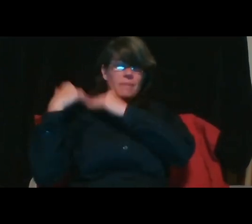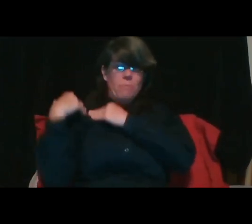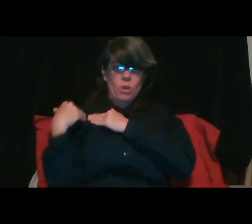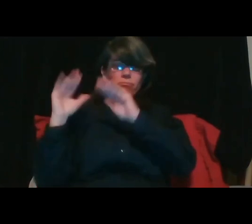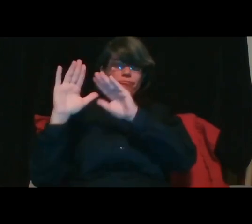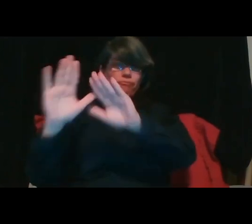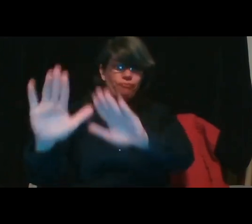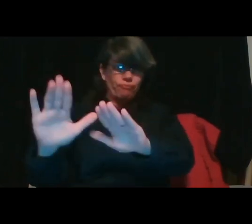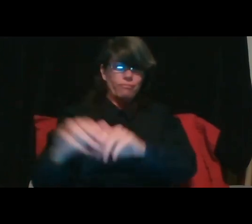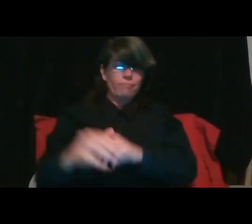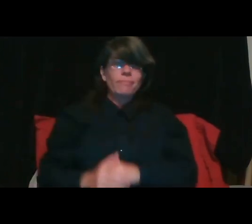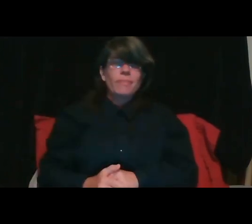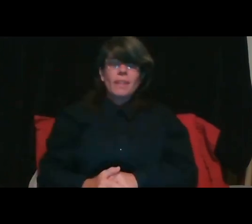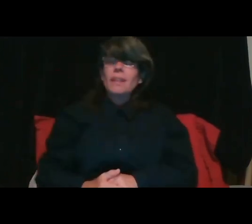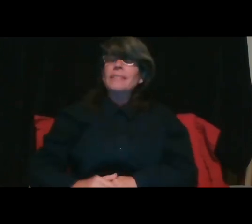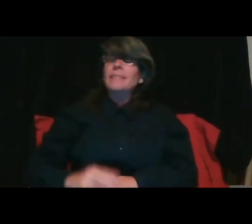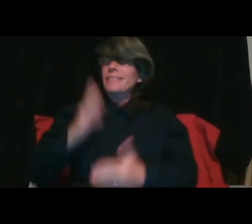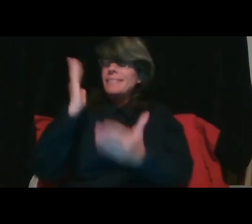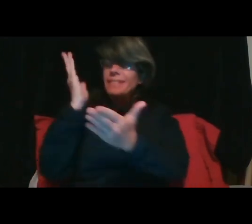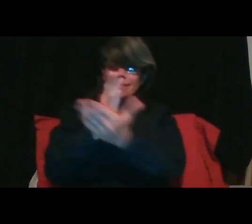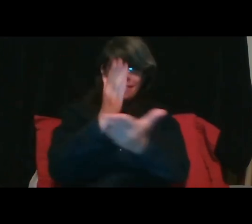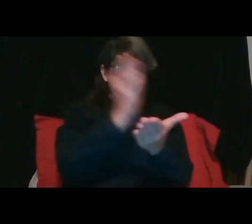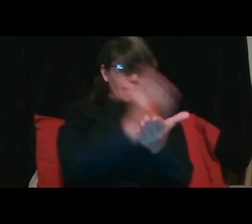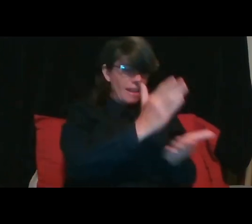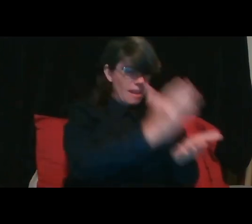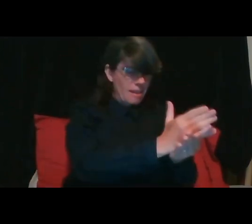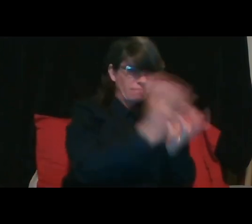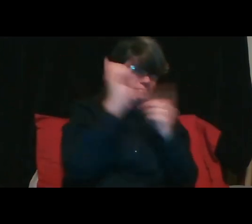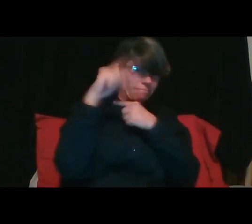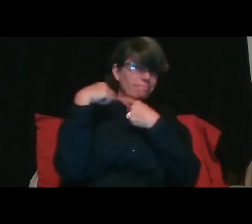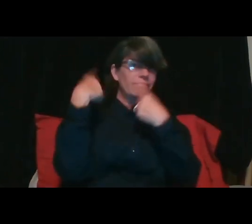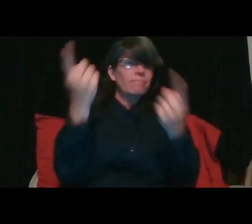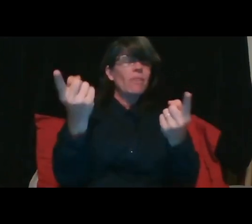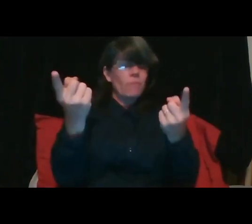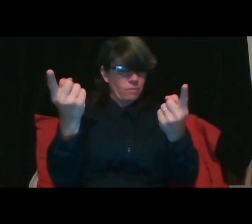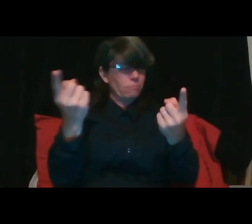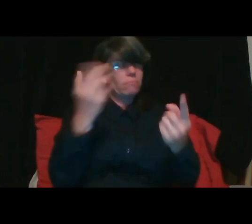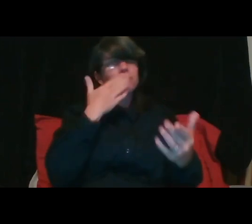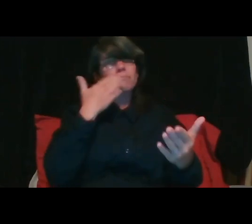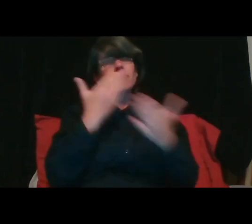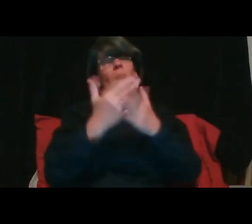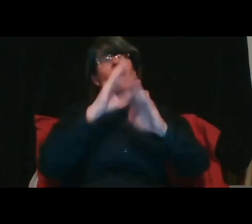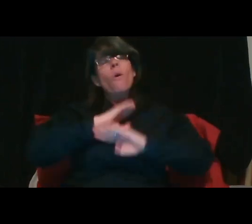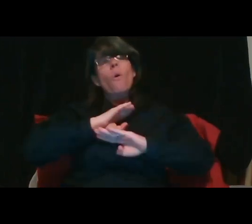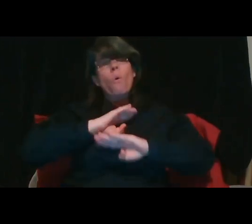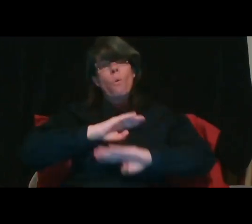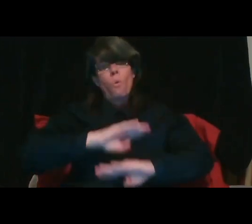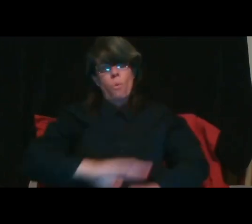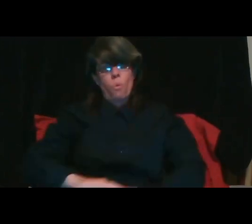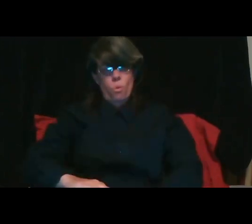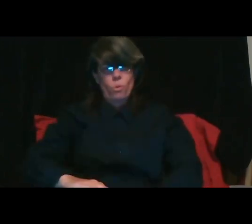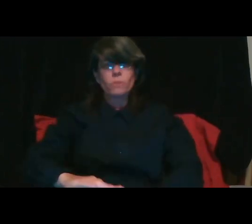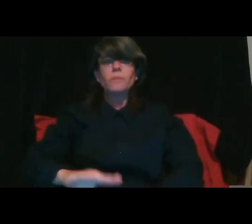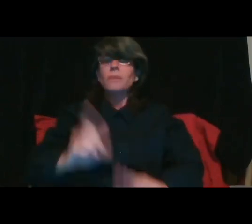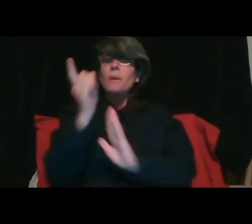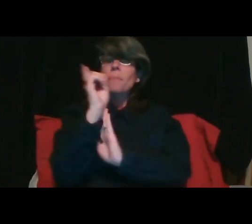Things need to seriously stop, and they have, just for a moment. What if we all